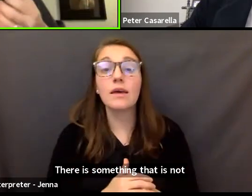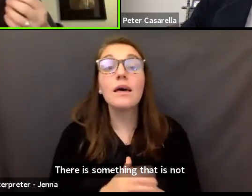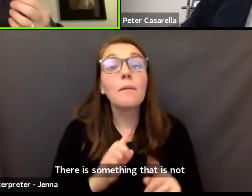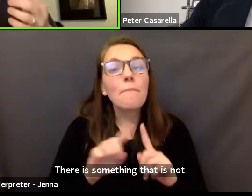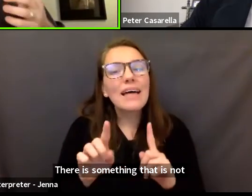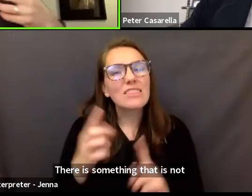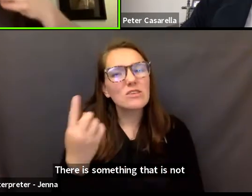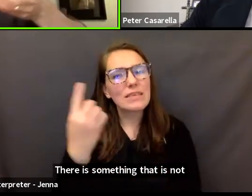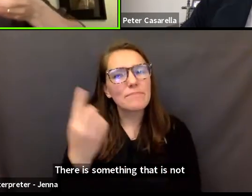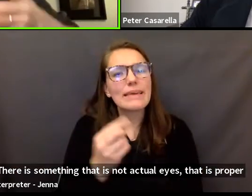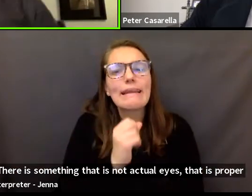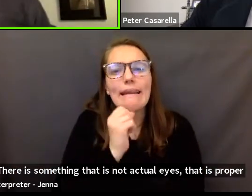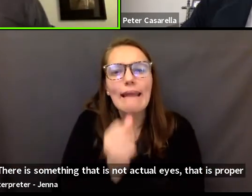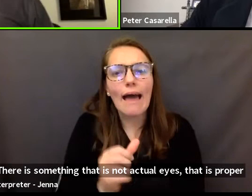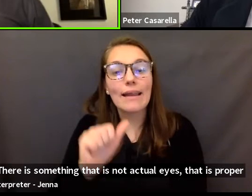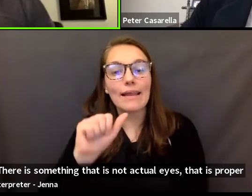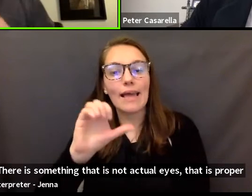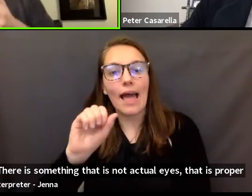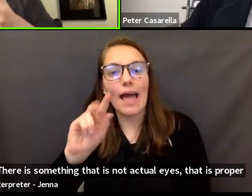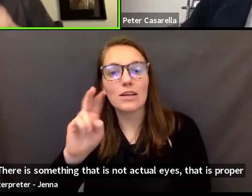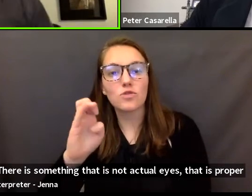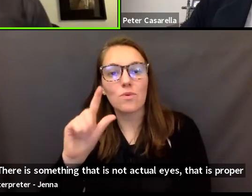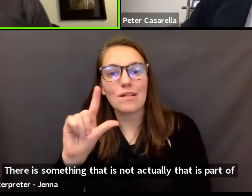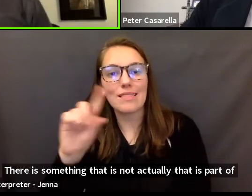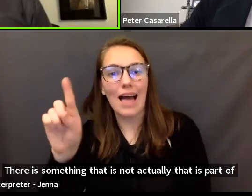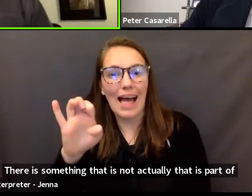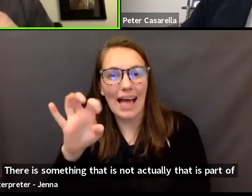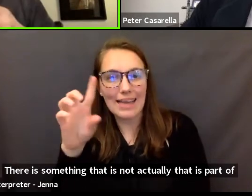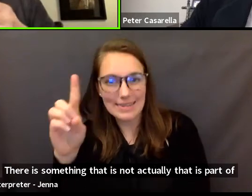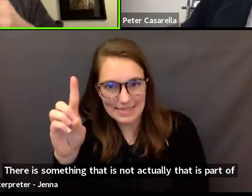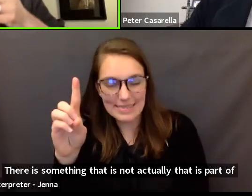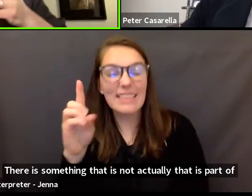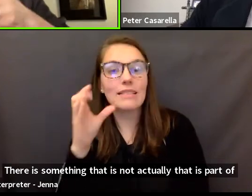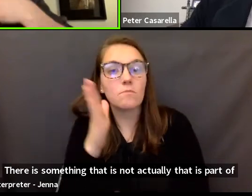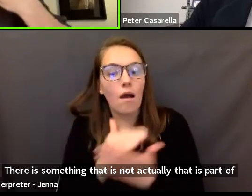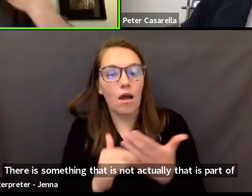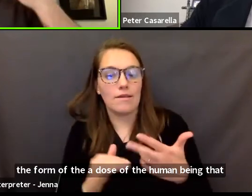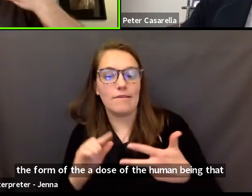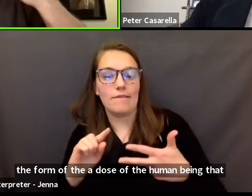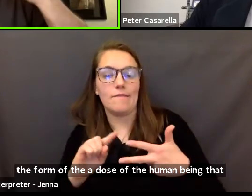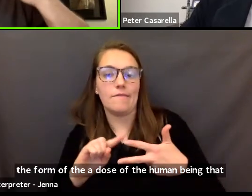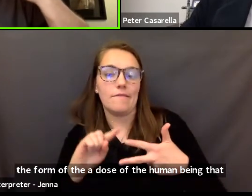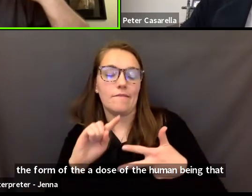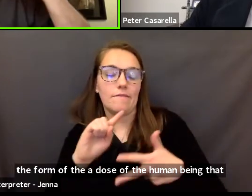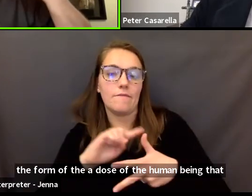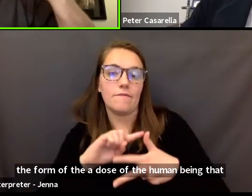is proper to the form of the eidos of the human being.